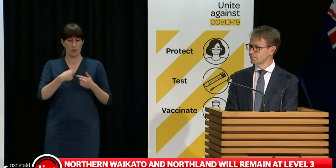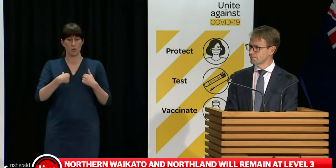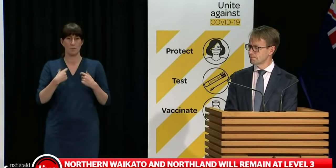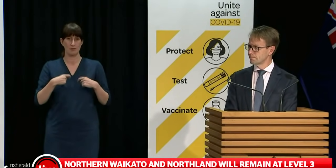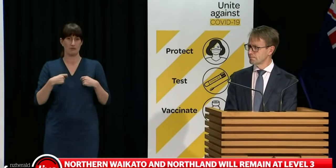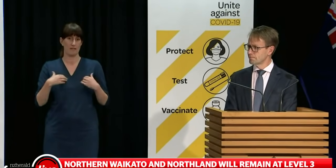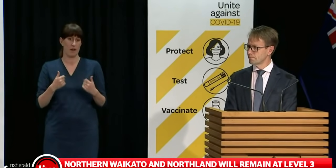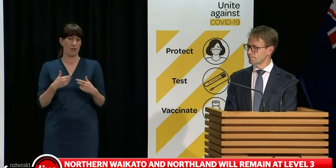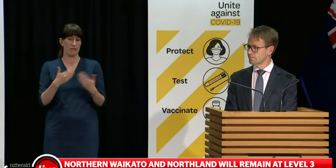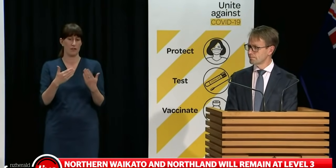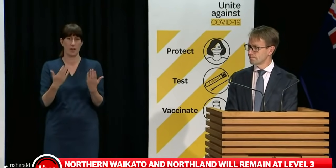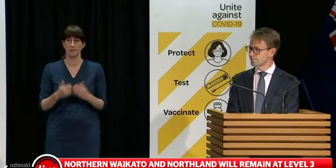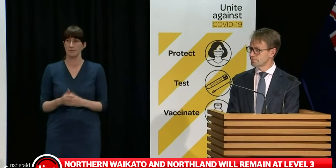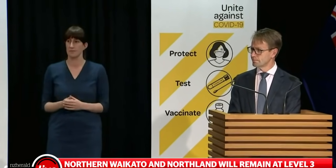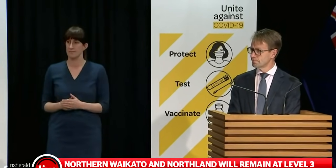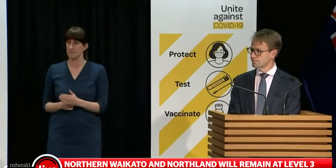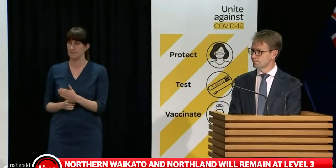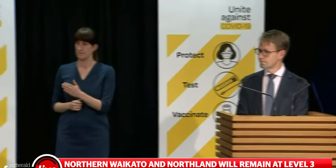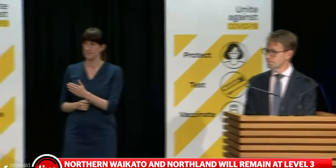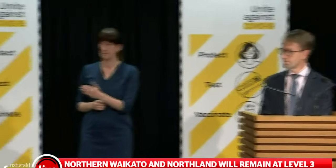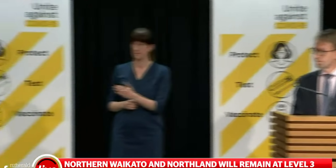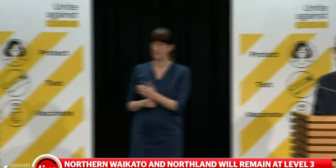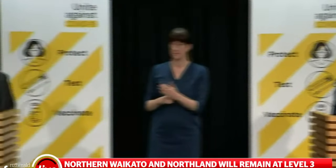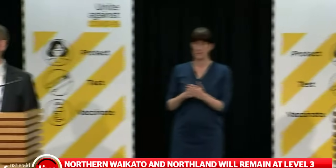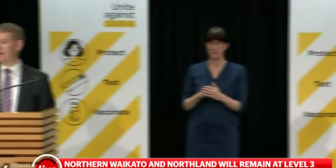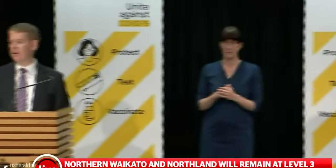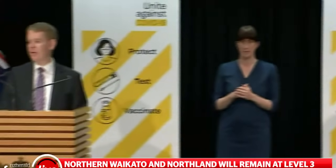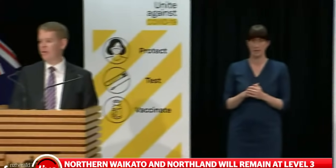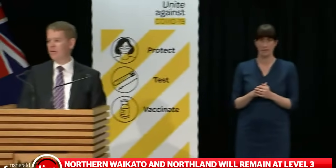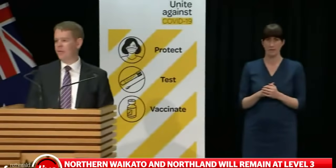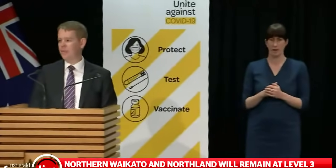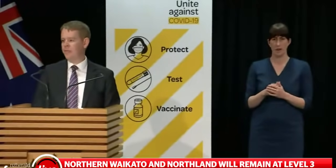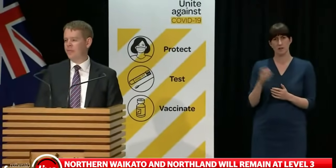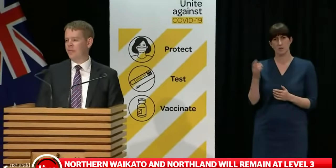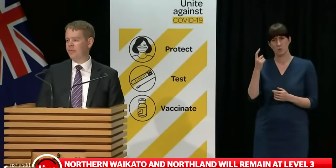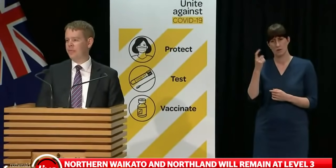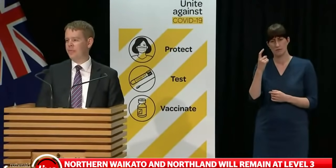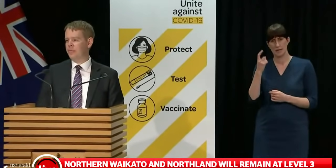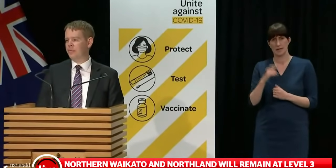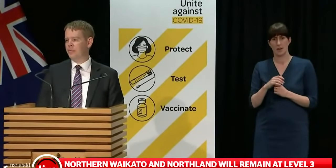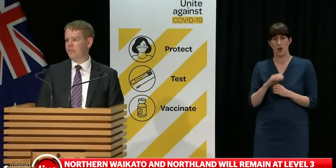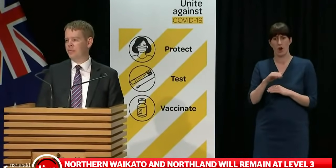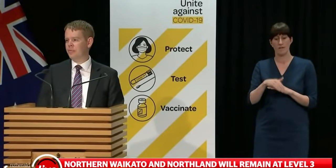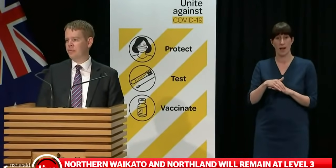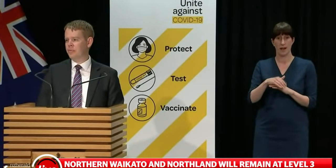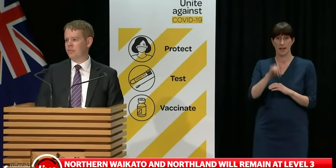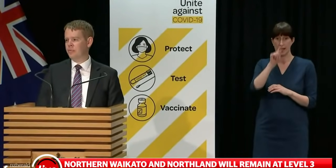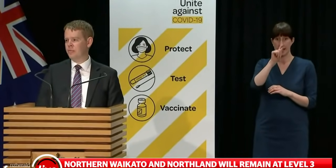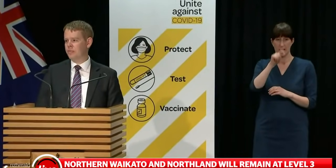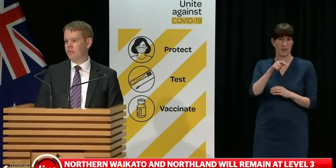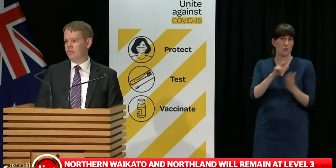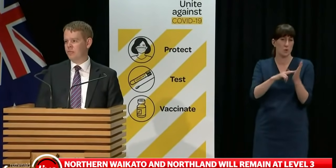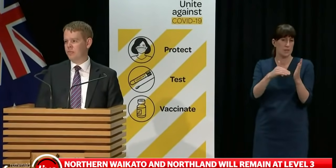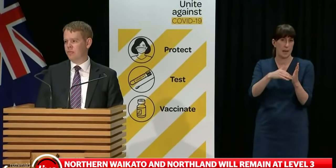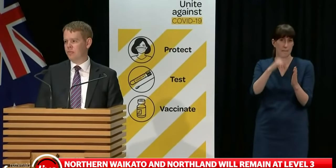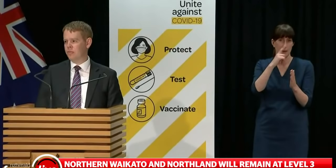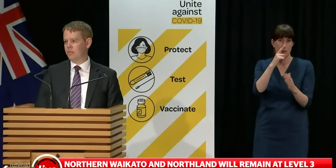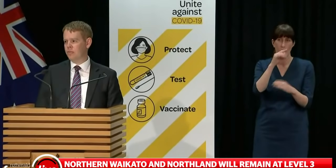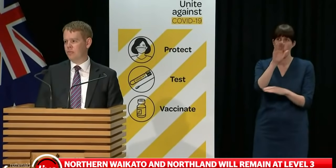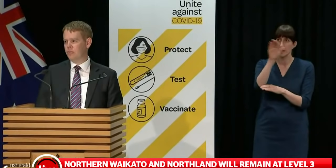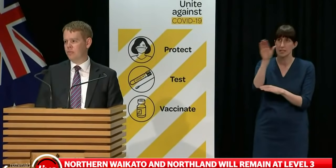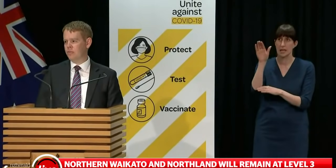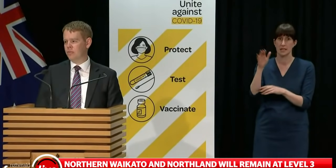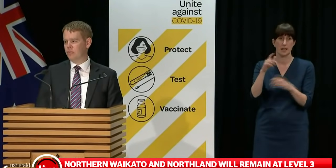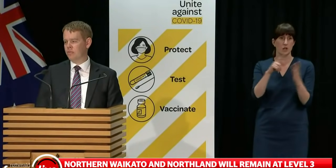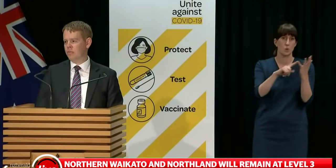the also... MIQ topic for Gina. How much consideration has been given to allowing Kiwis abroad, particularly in places like the UK and